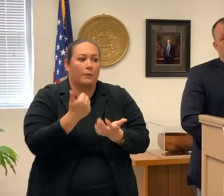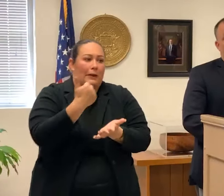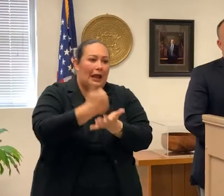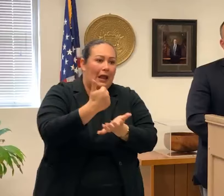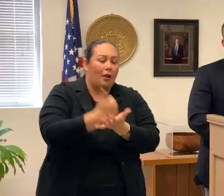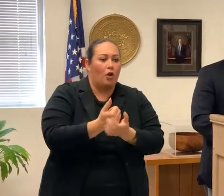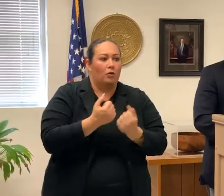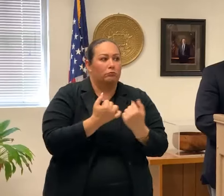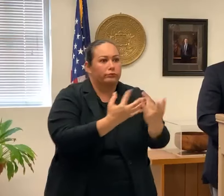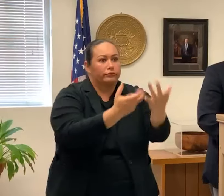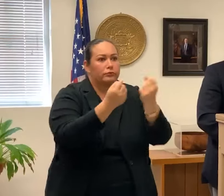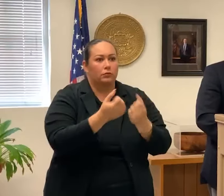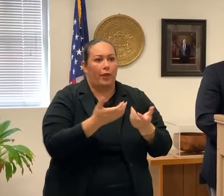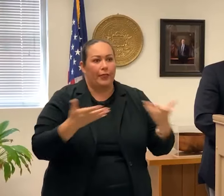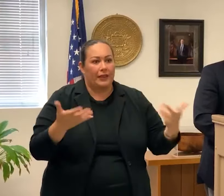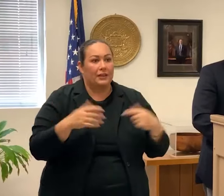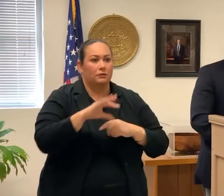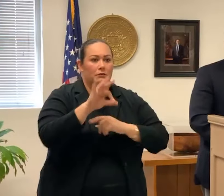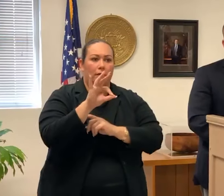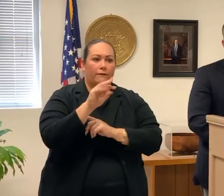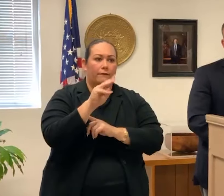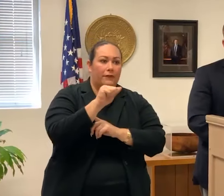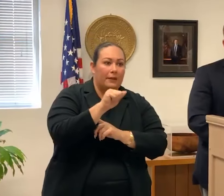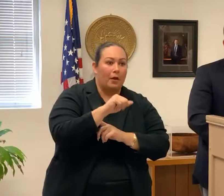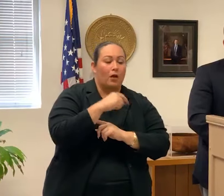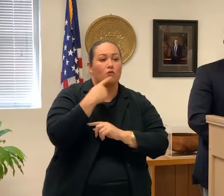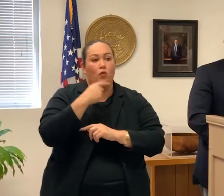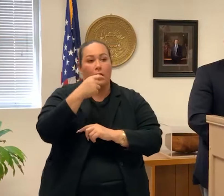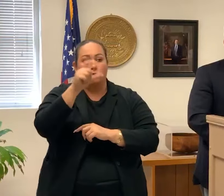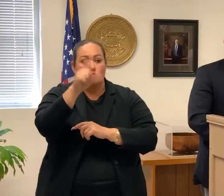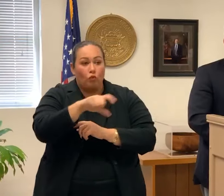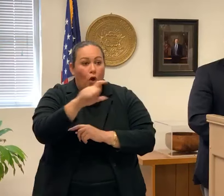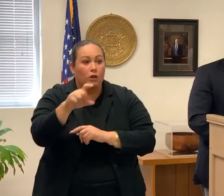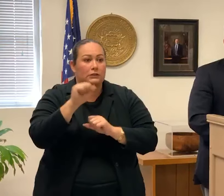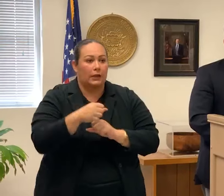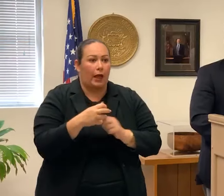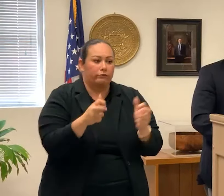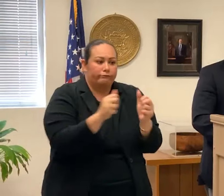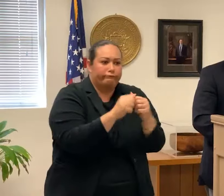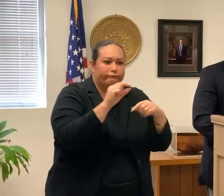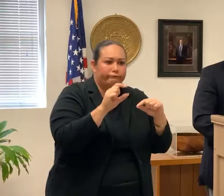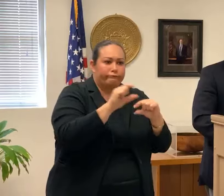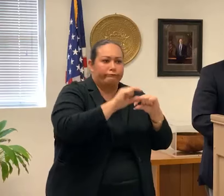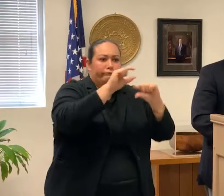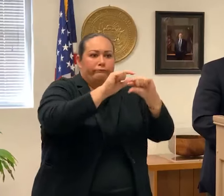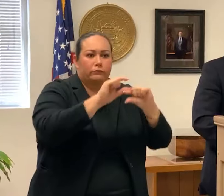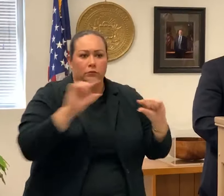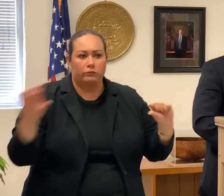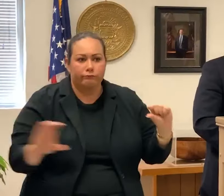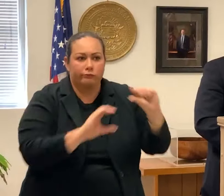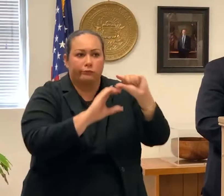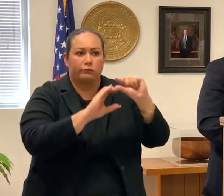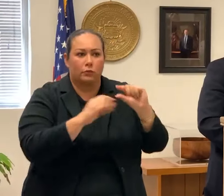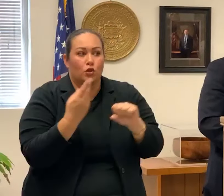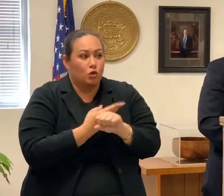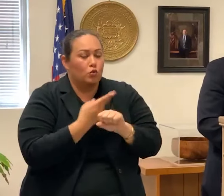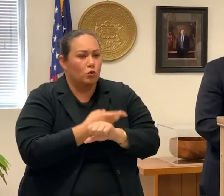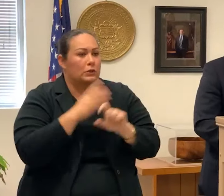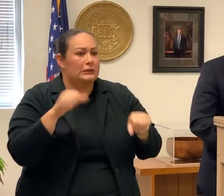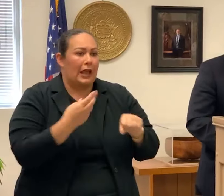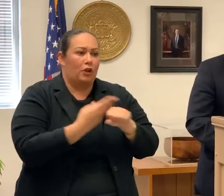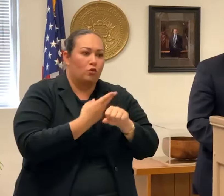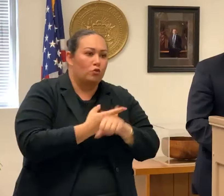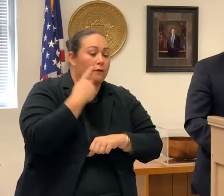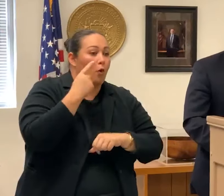Cross and so many other humanitarian efforts. That's important. It can also be used for first and last month's rent. It can be used for a lot of things. So you'll see